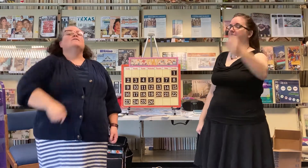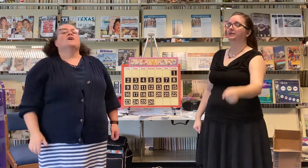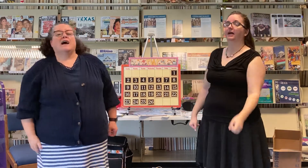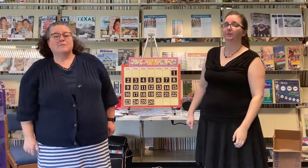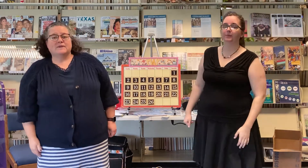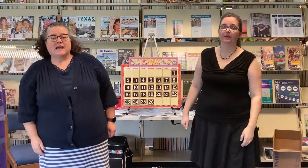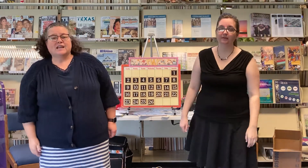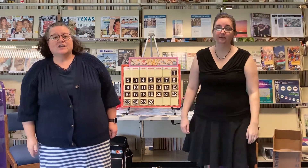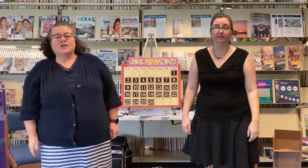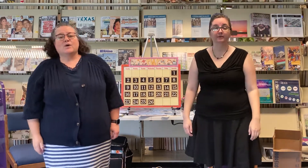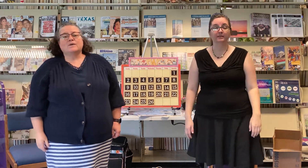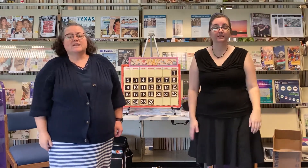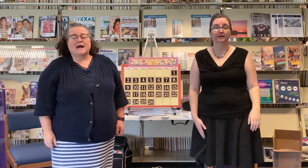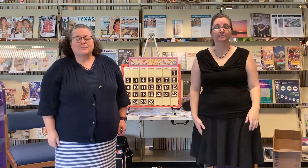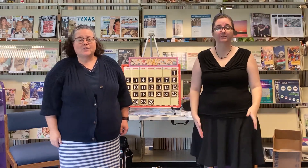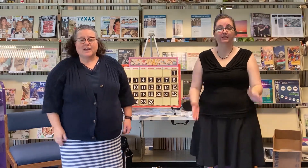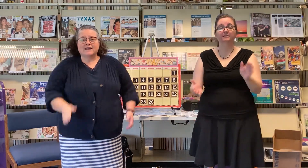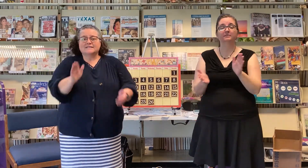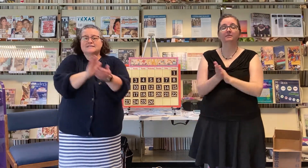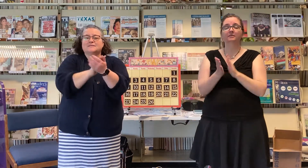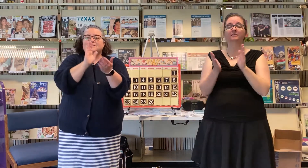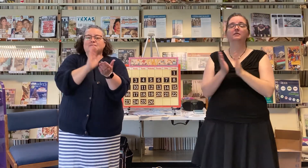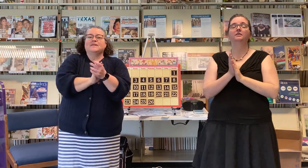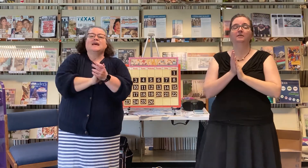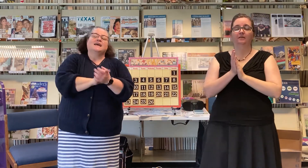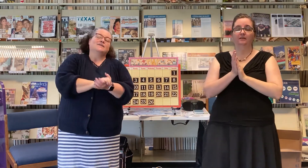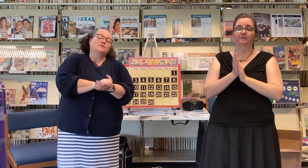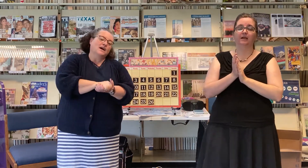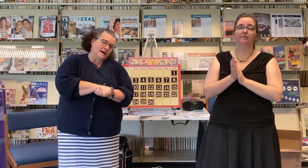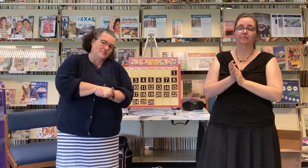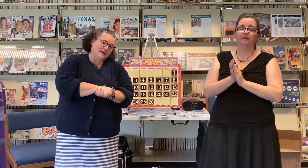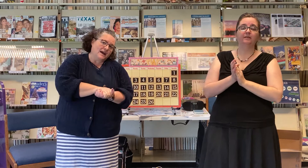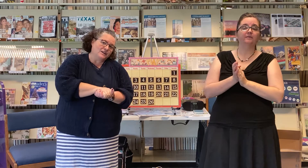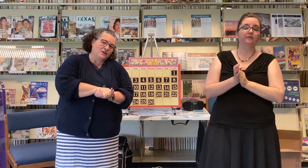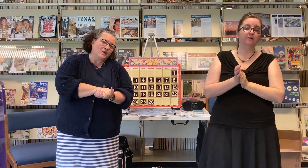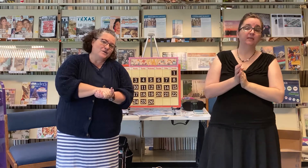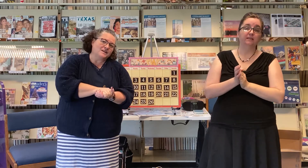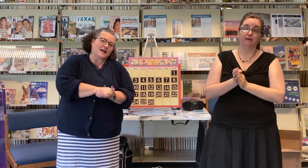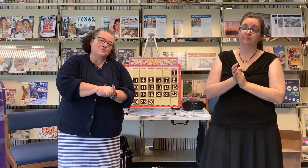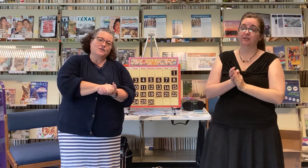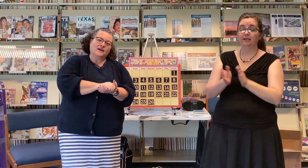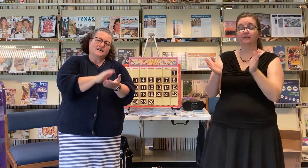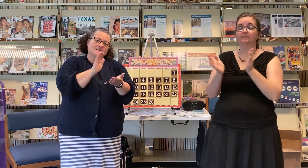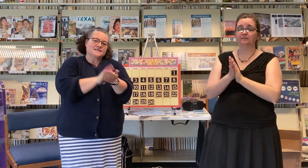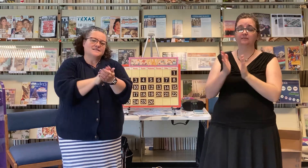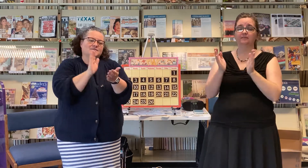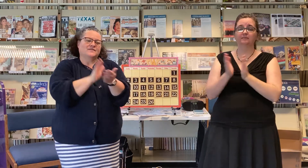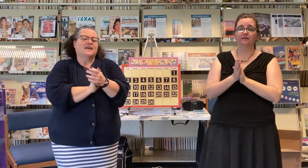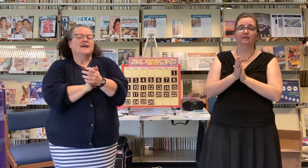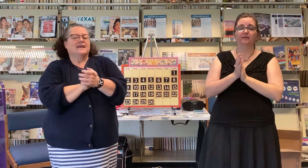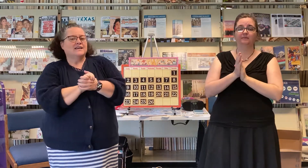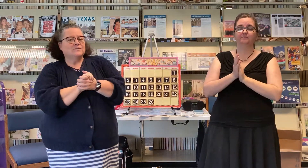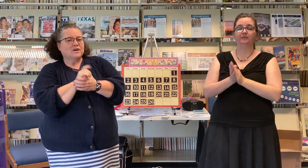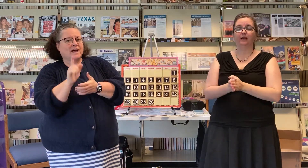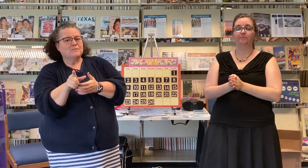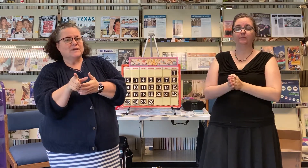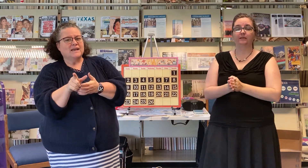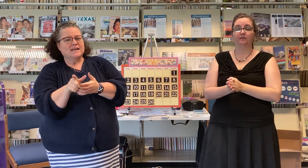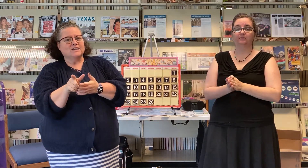you're happy and you know it, clap your hands. If you're happy and you know it, clap your hands. If you're happy and you